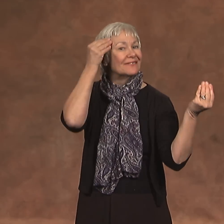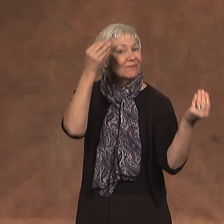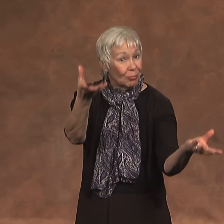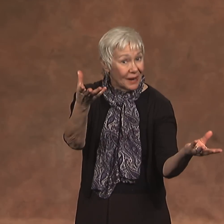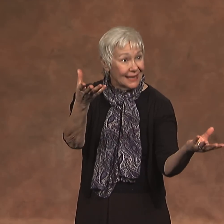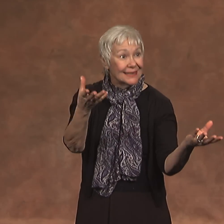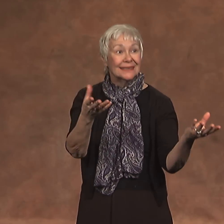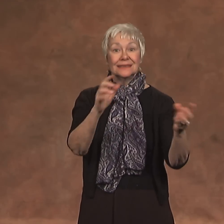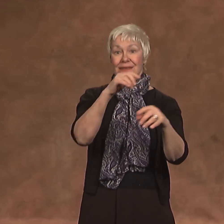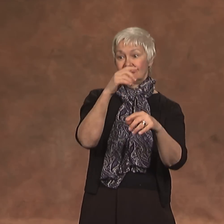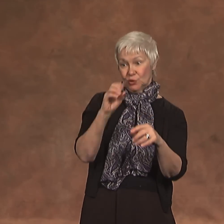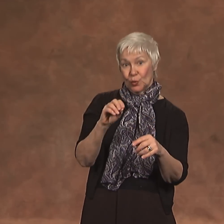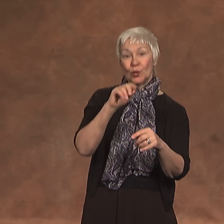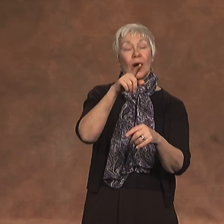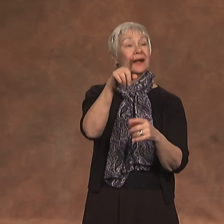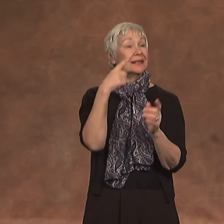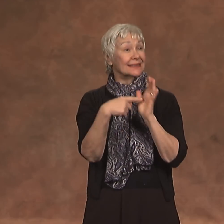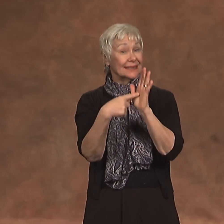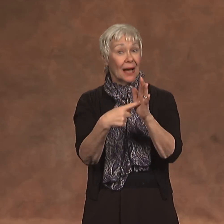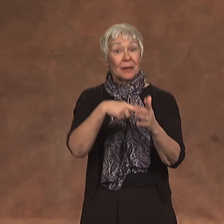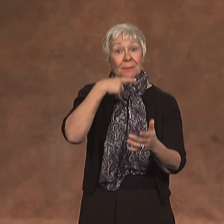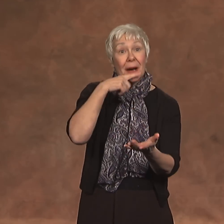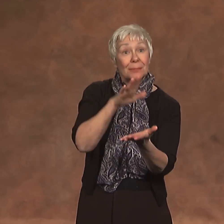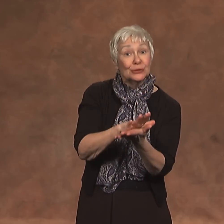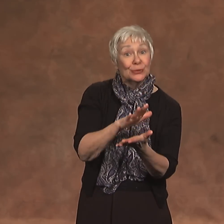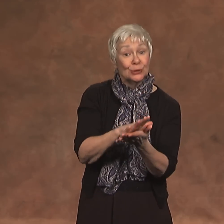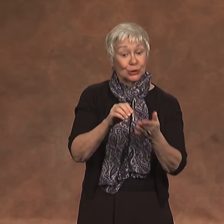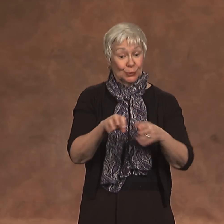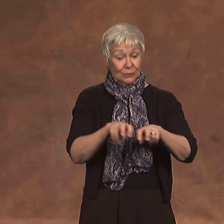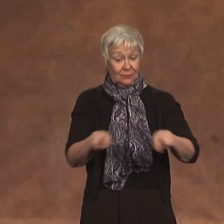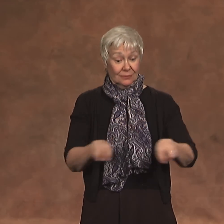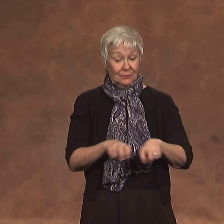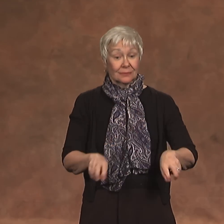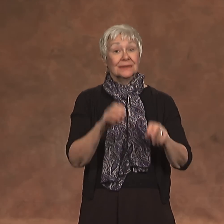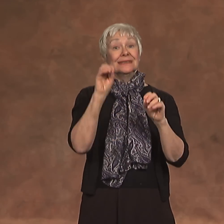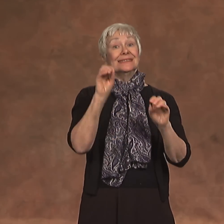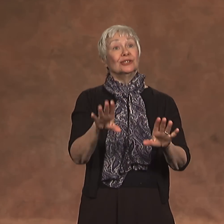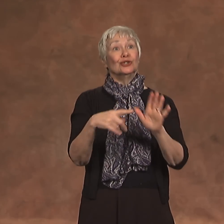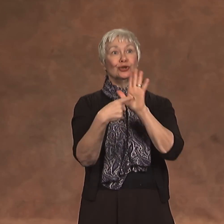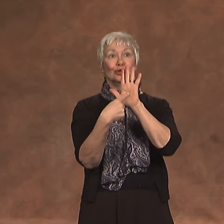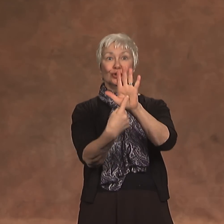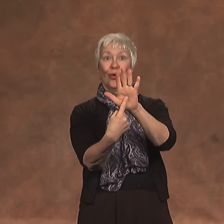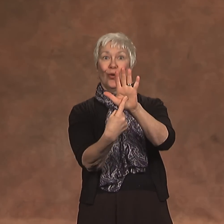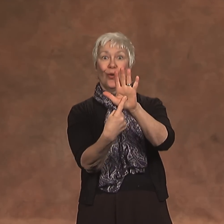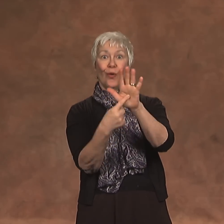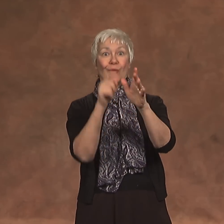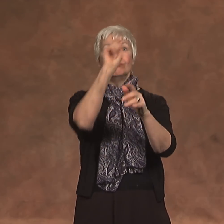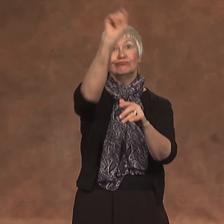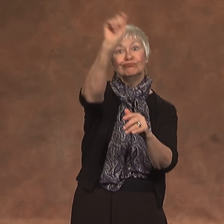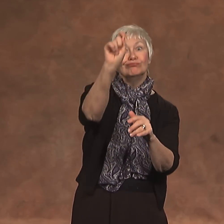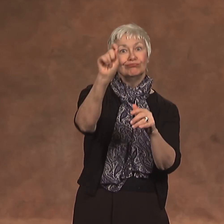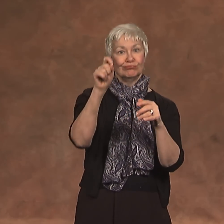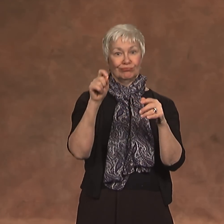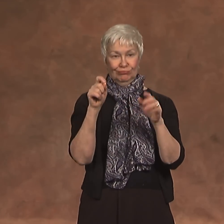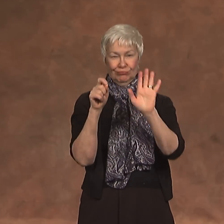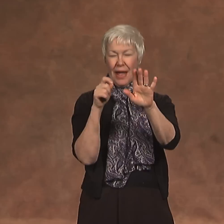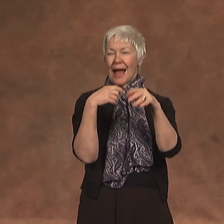that they can attend to the teacher at the front of the room, and often the teachers are presenting information in written form on the boards. And let me show